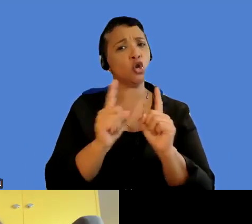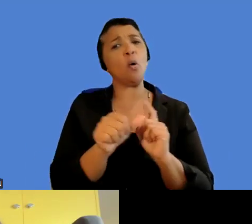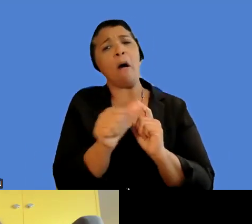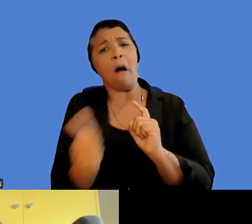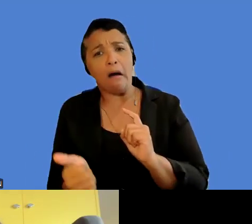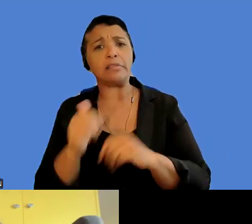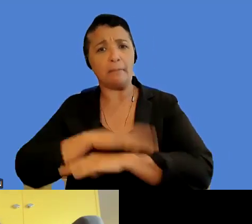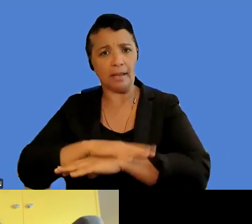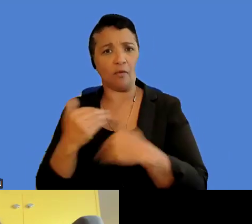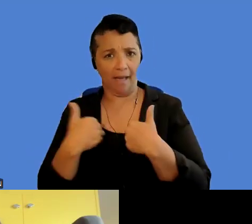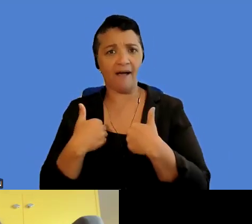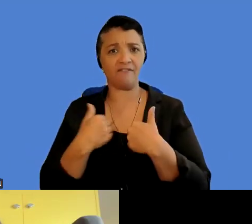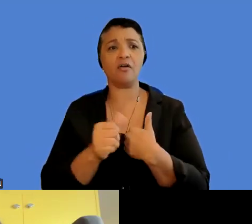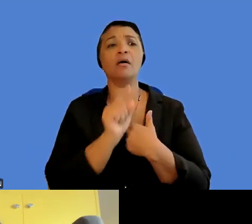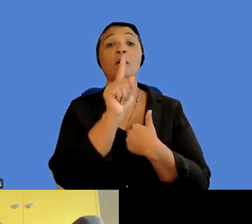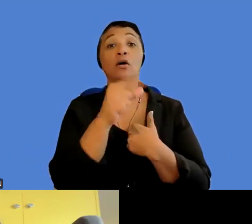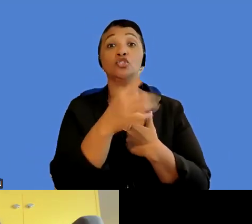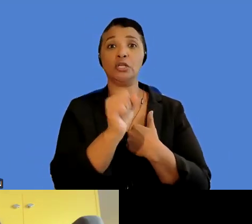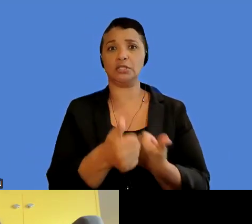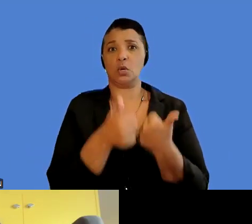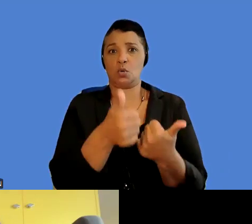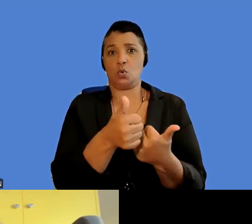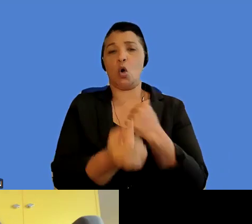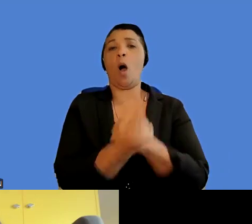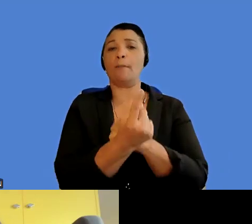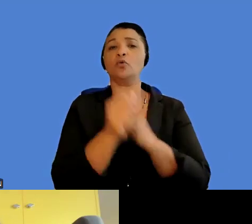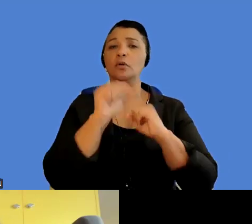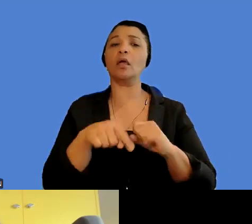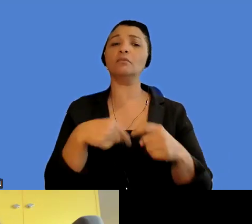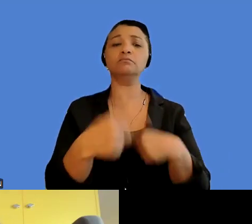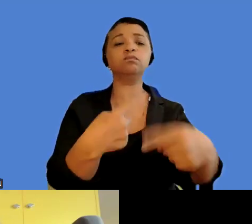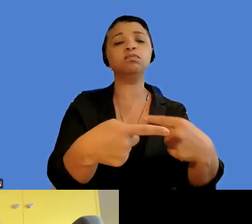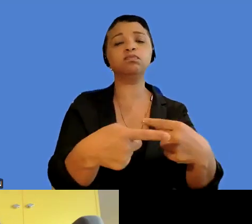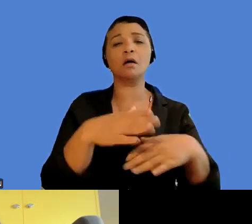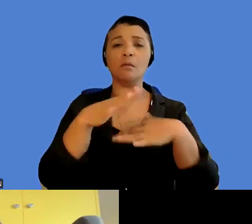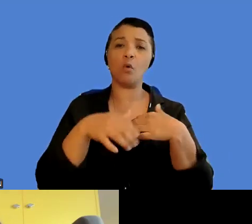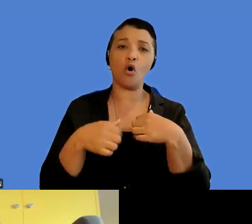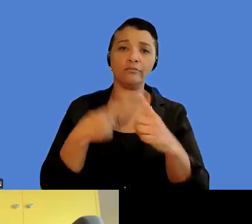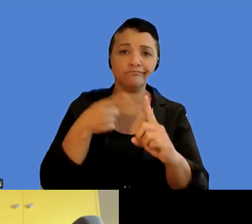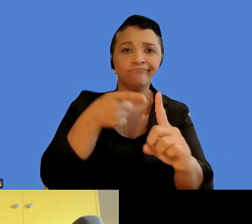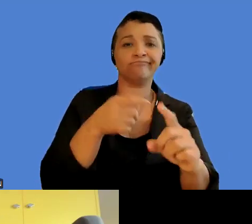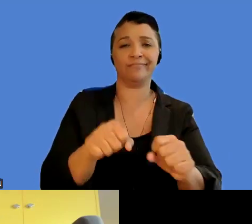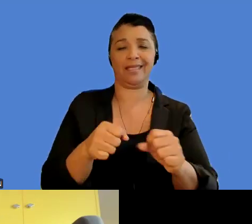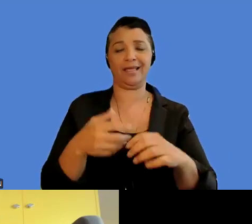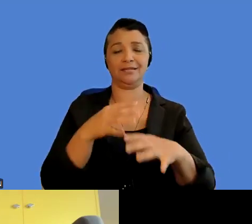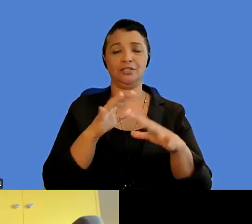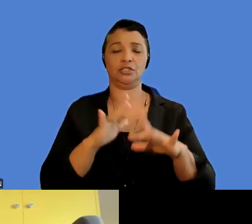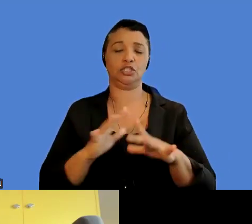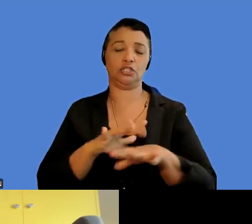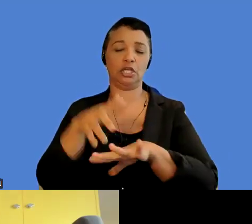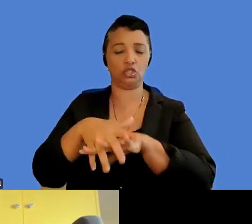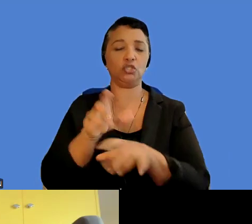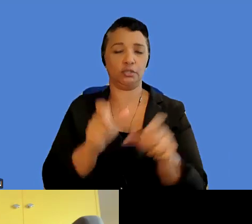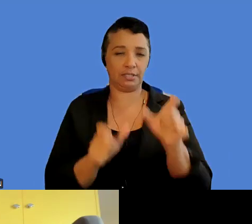is just one mechanism that can be useful in this ongoing struggle. But also remember